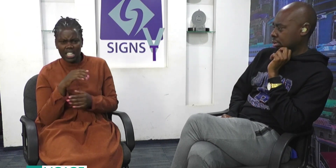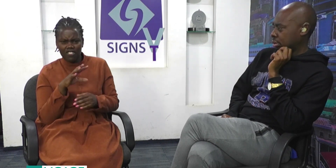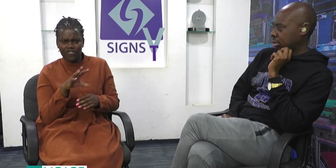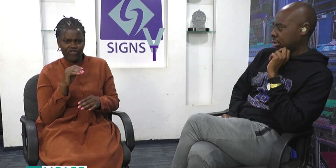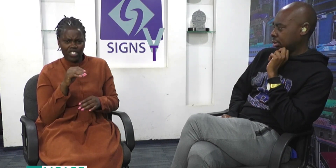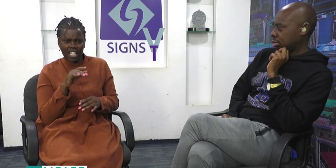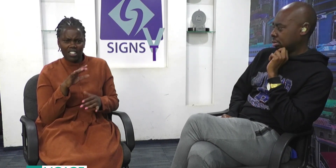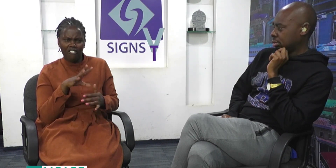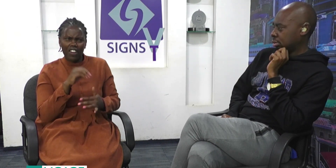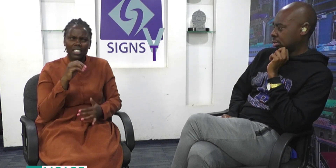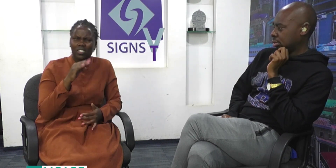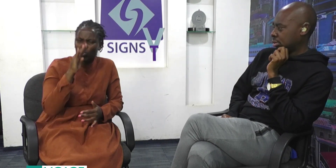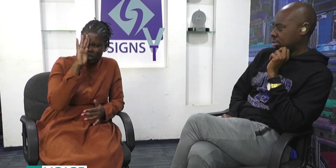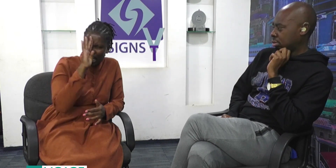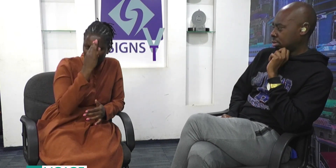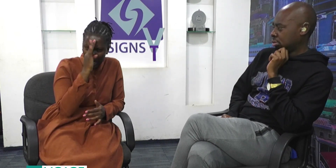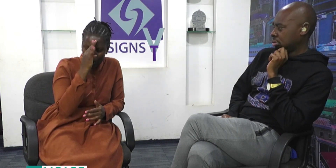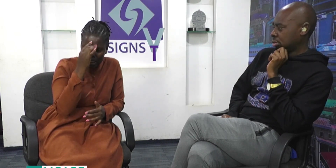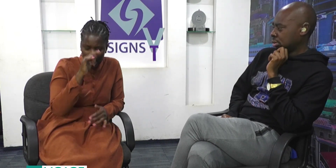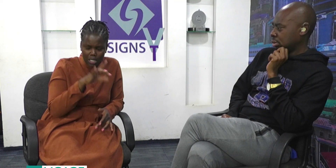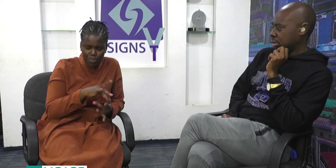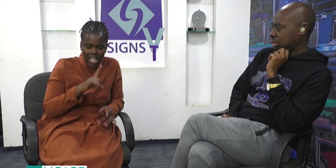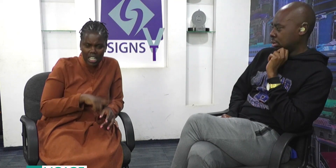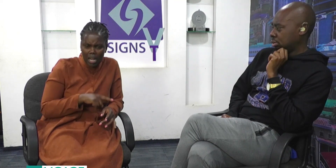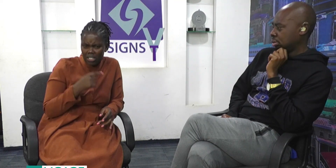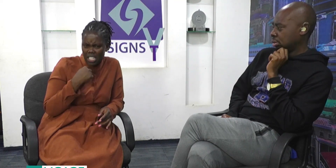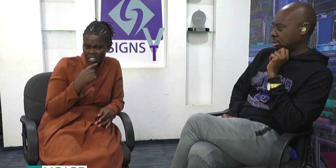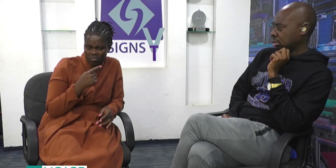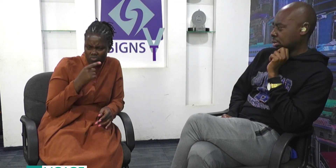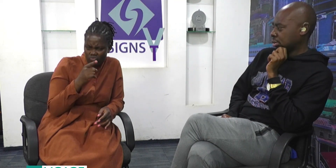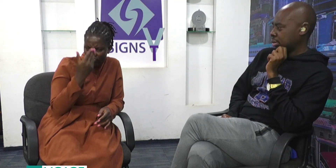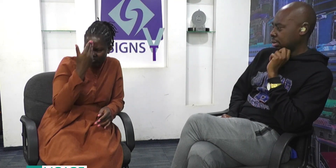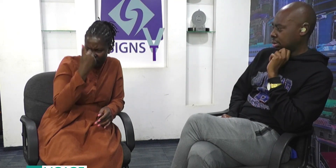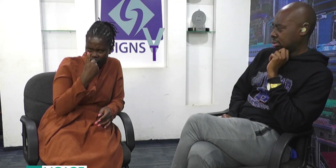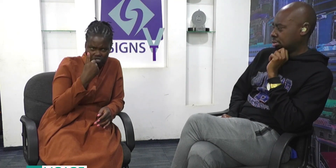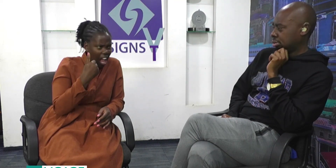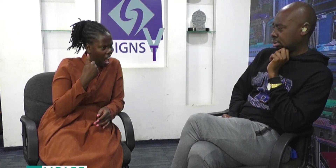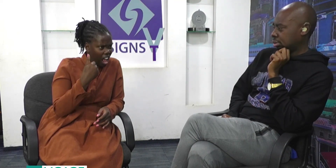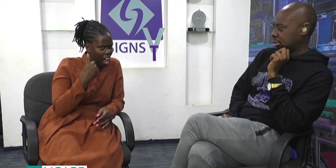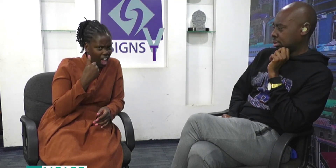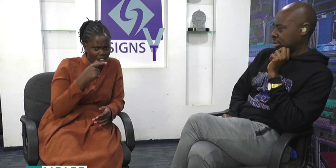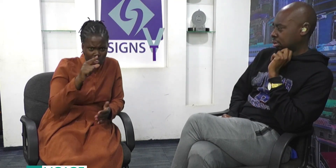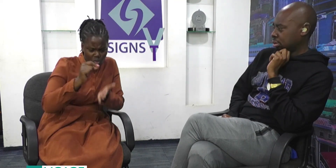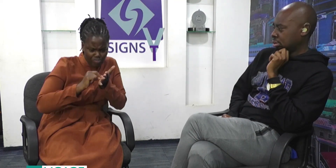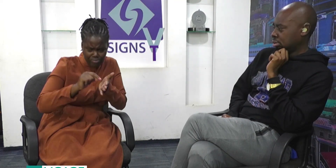because some people feel doubtful about employing people with special needs.